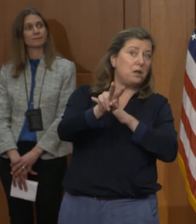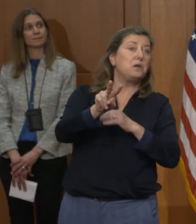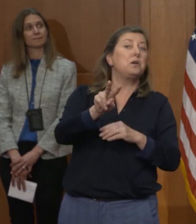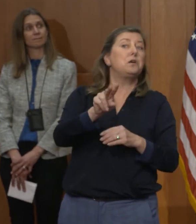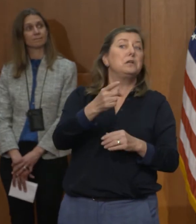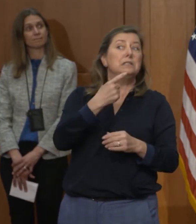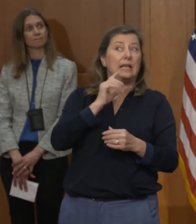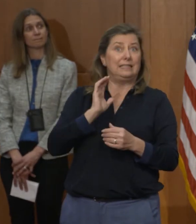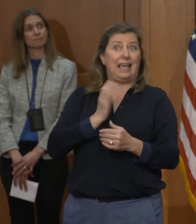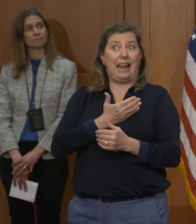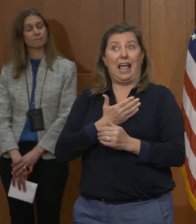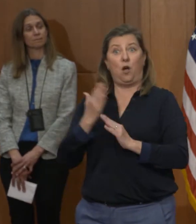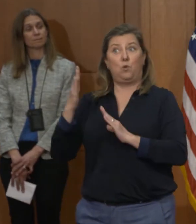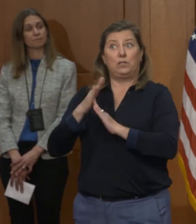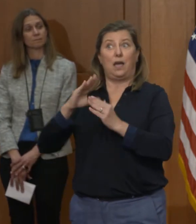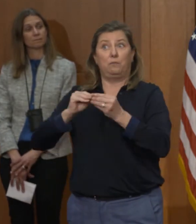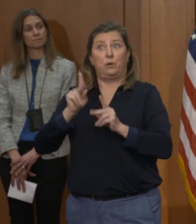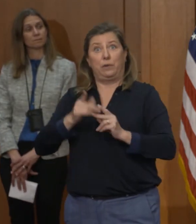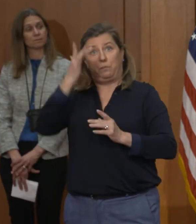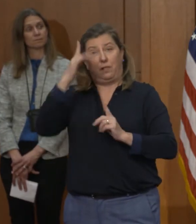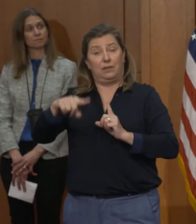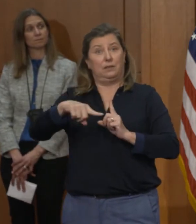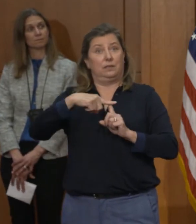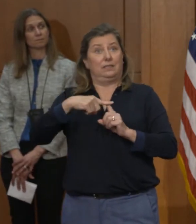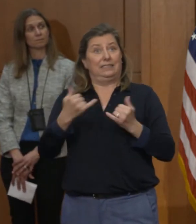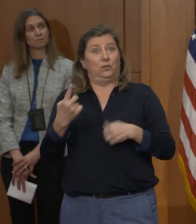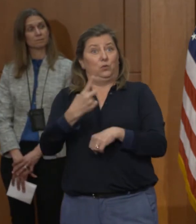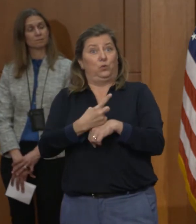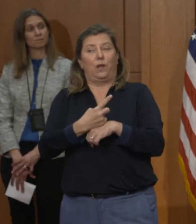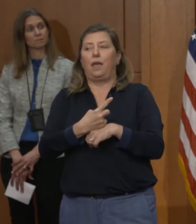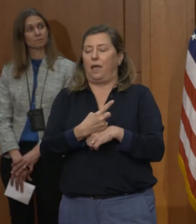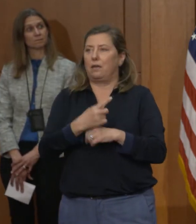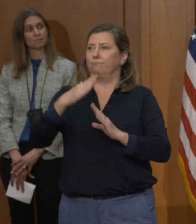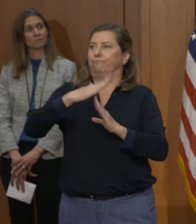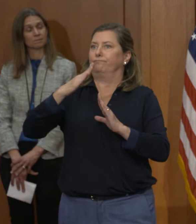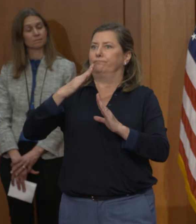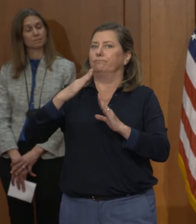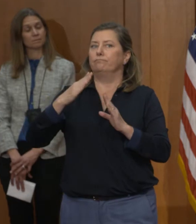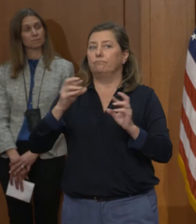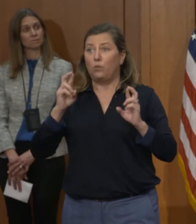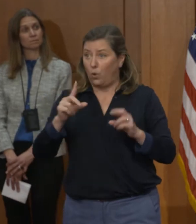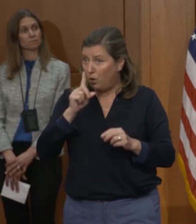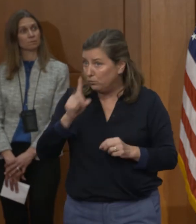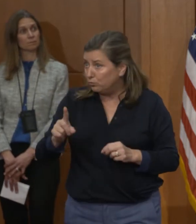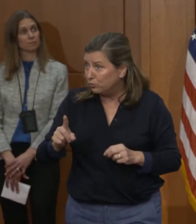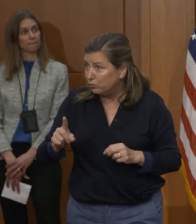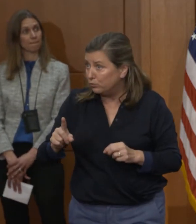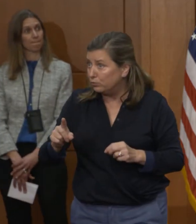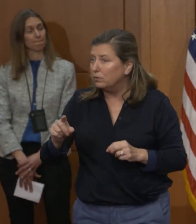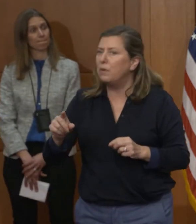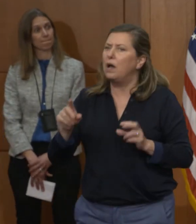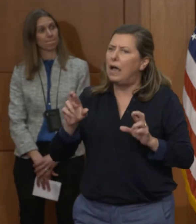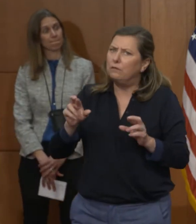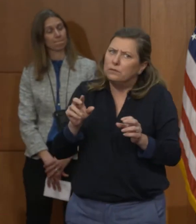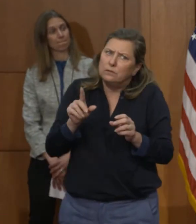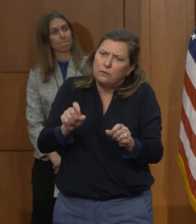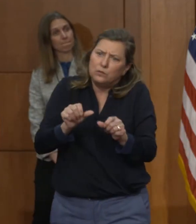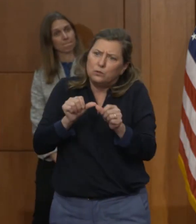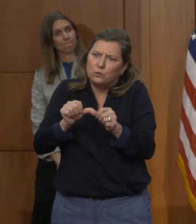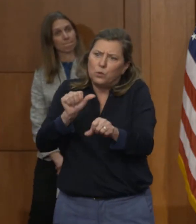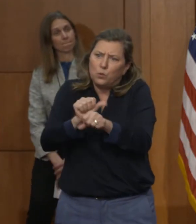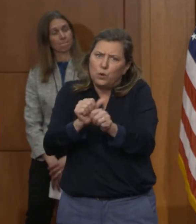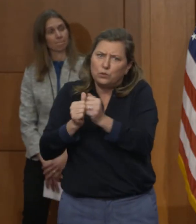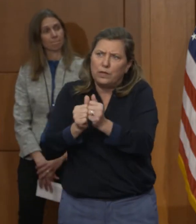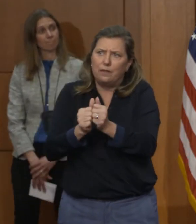peak today. I hope that is true, but we must continue to work to keep counts low.